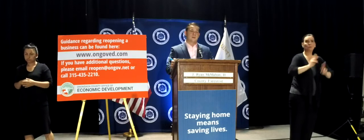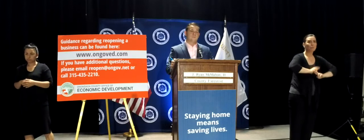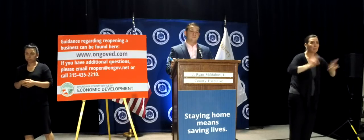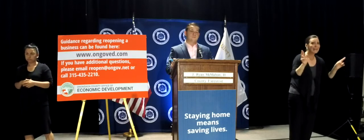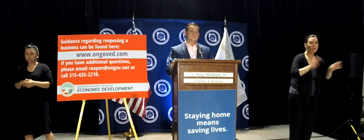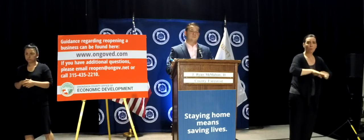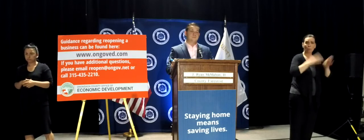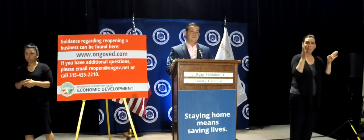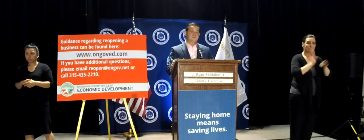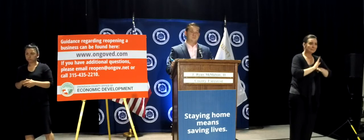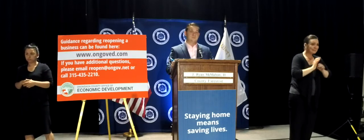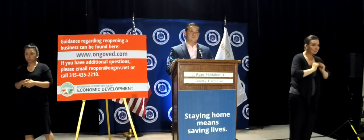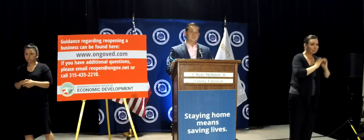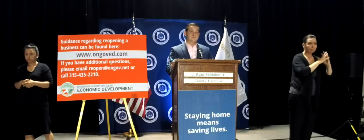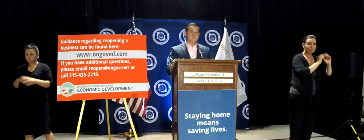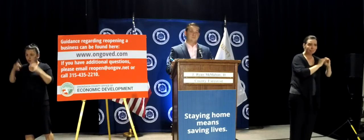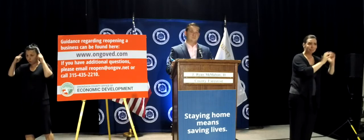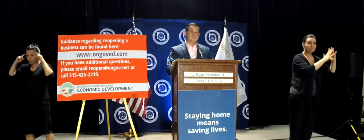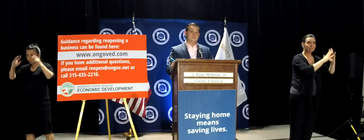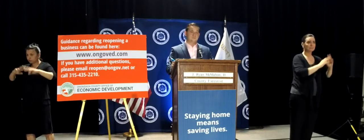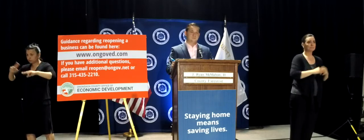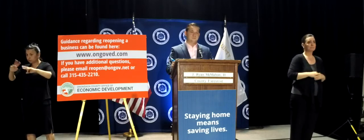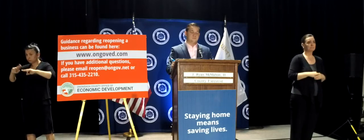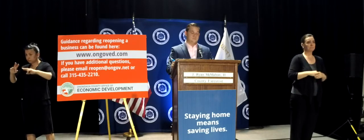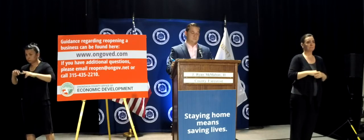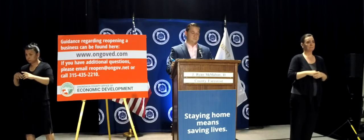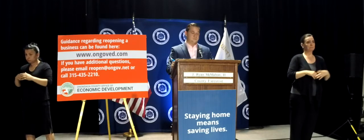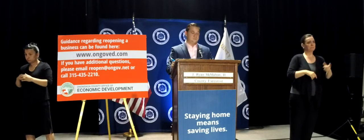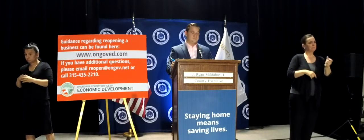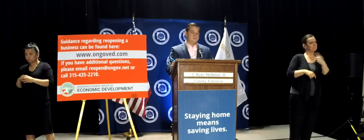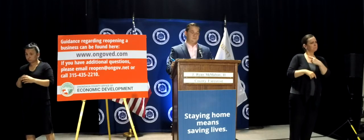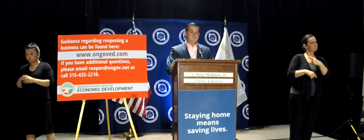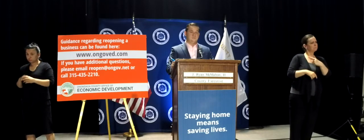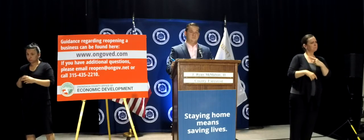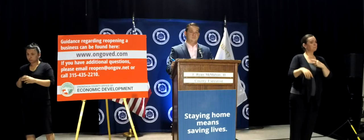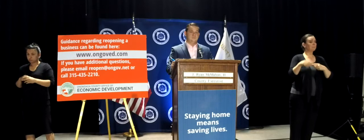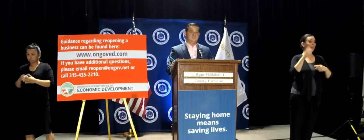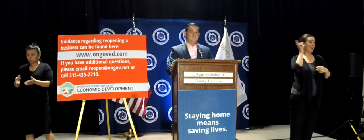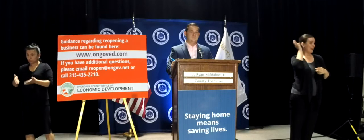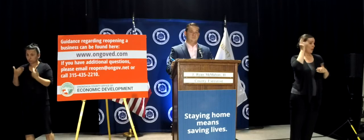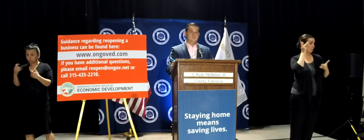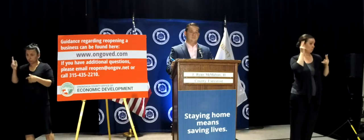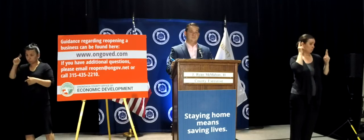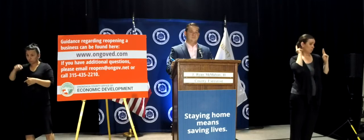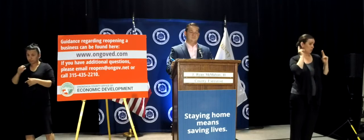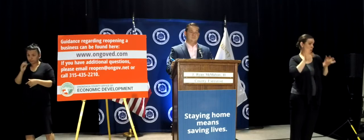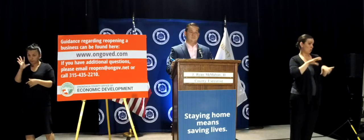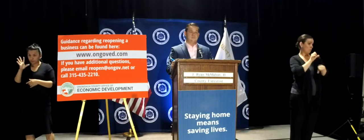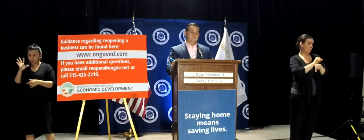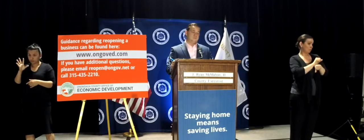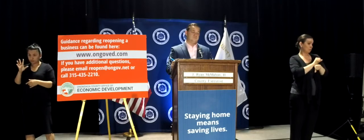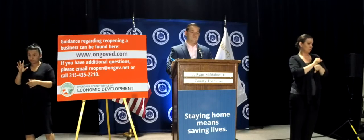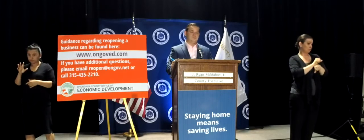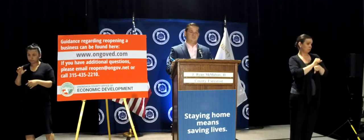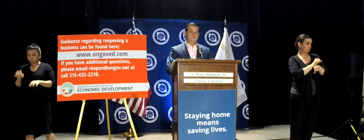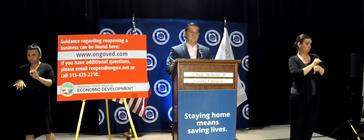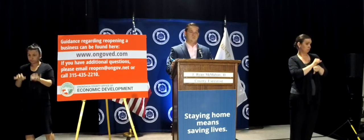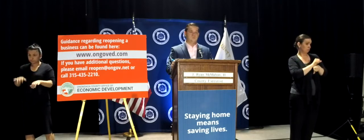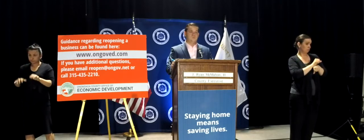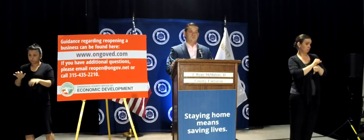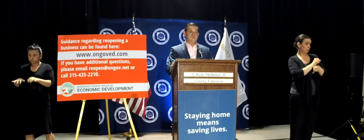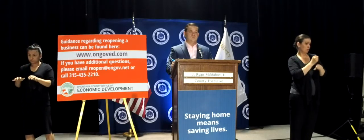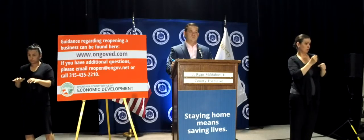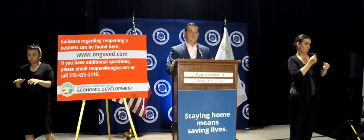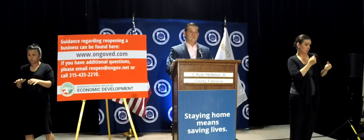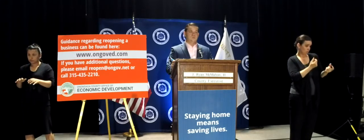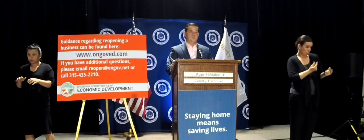appointments, probably in the morning, they're waiting to attest on this document that isn't out yet. What do? Do they wait to attest, or can they